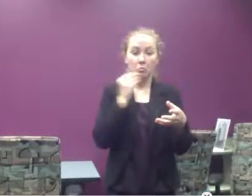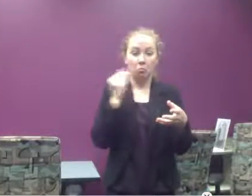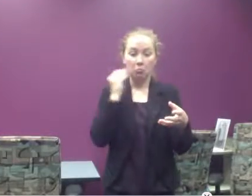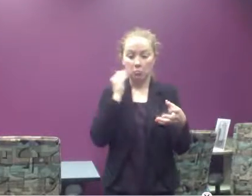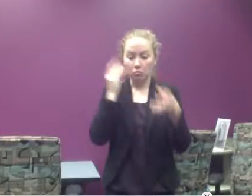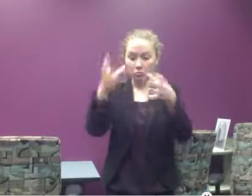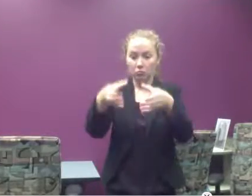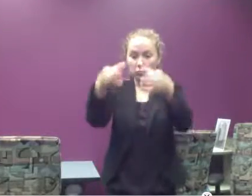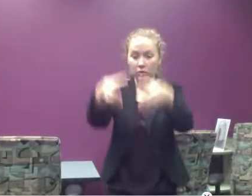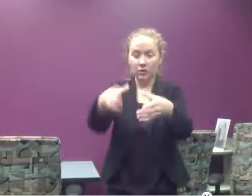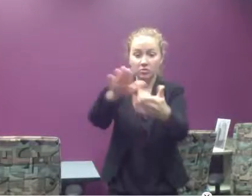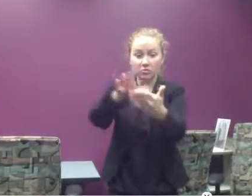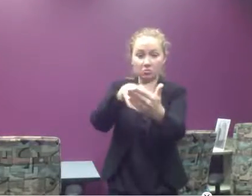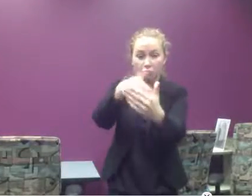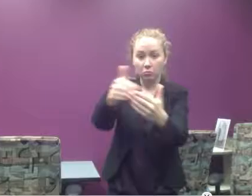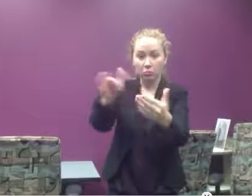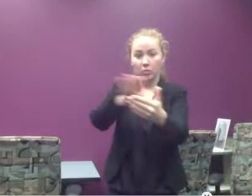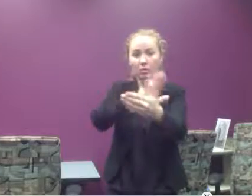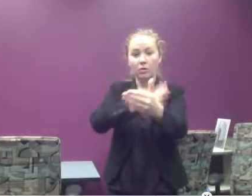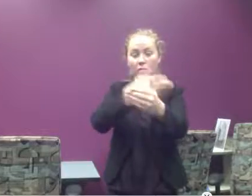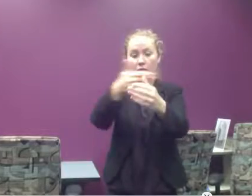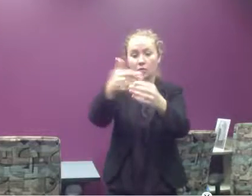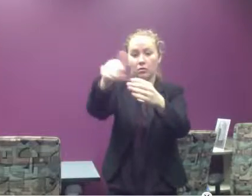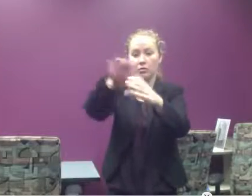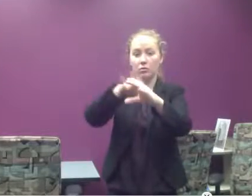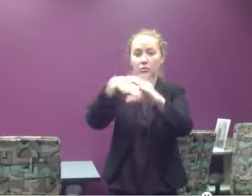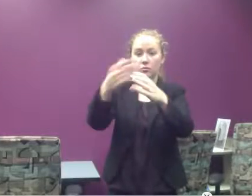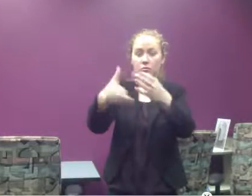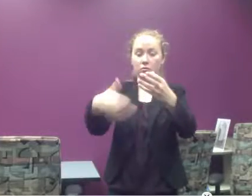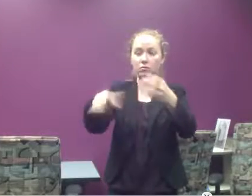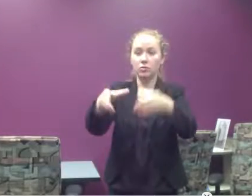And she'd bring it back to her home and paint it.